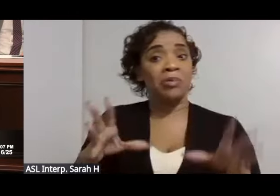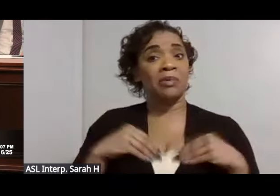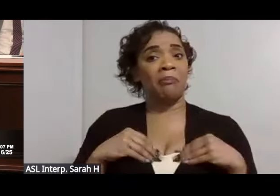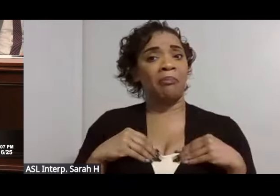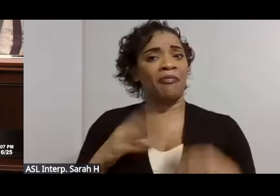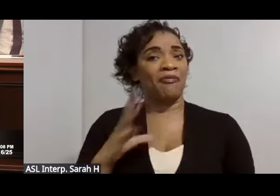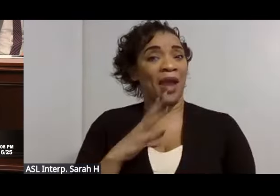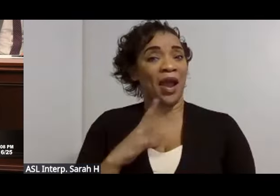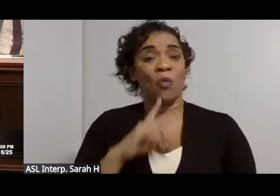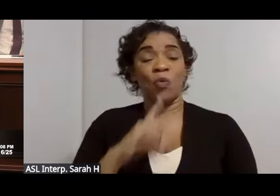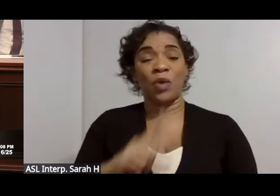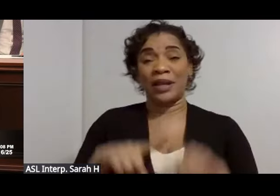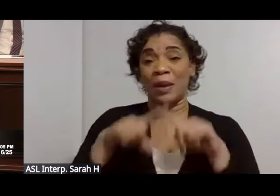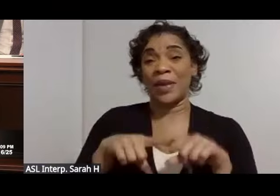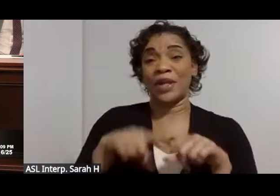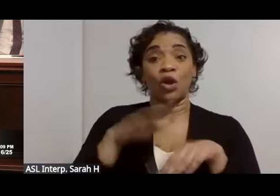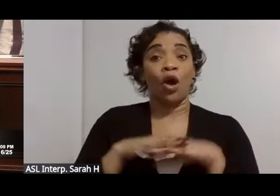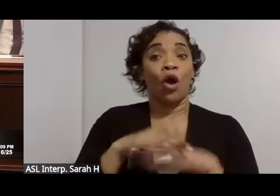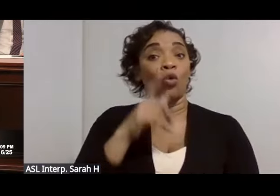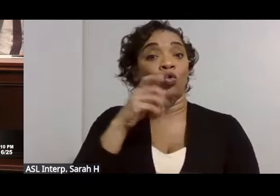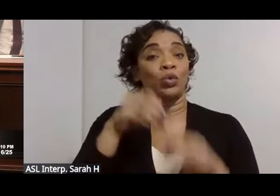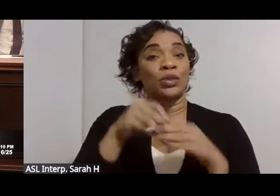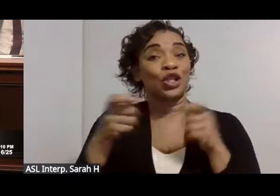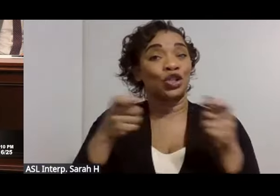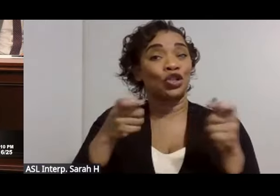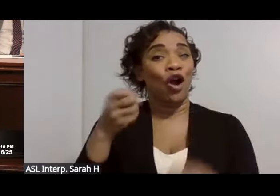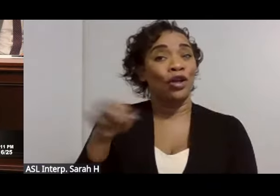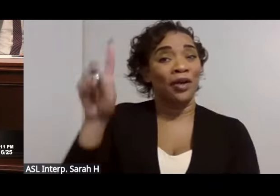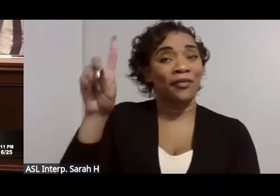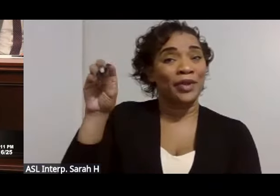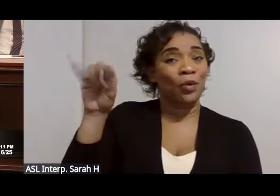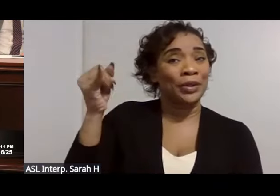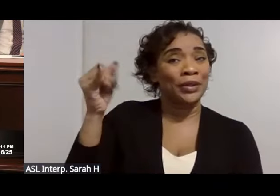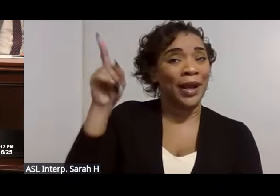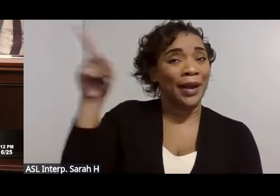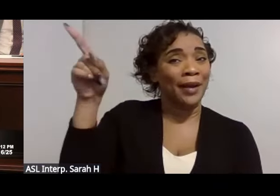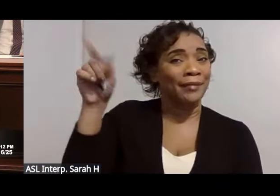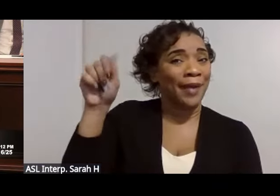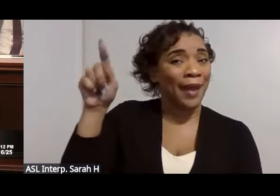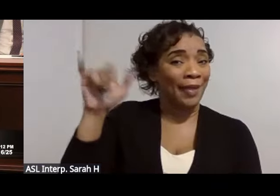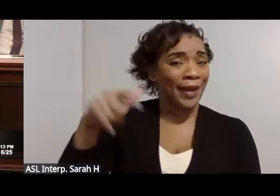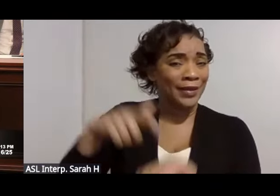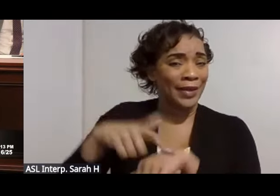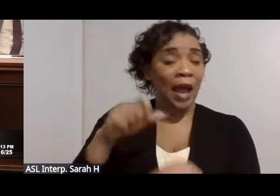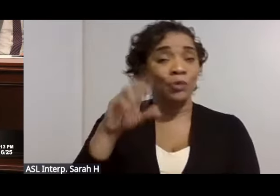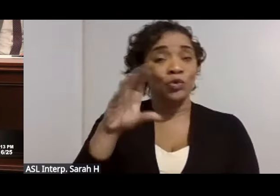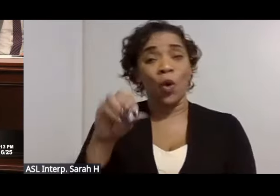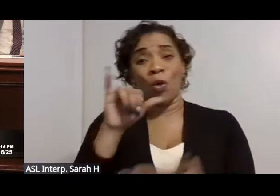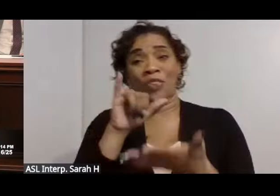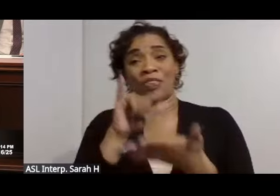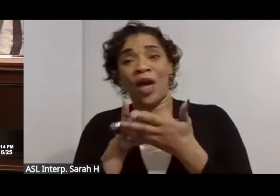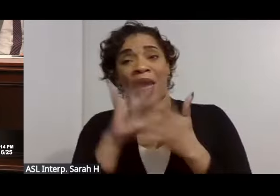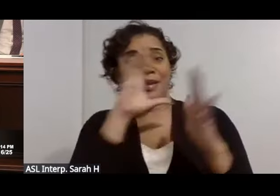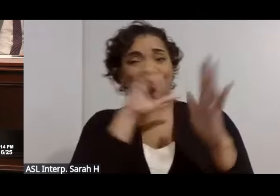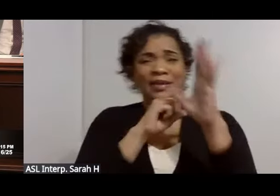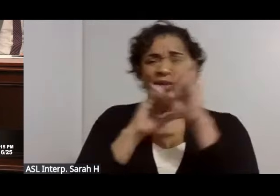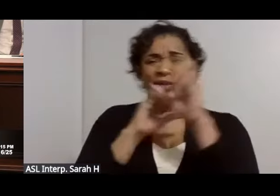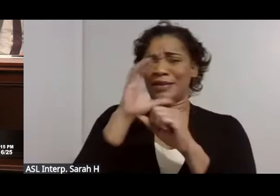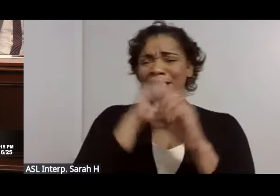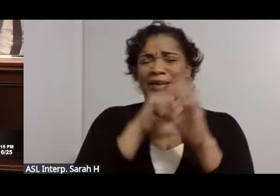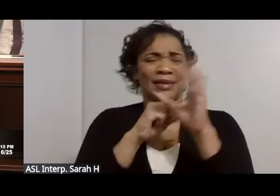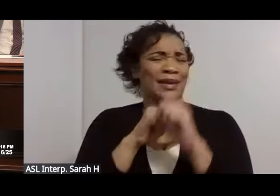the DOJ at the time. So the level of probability here is a lot more